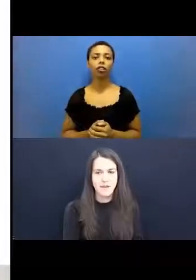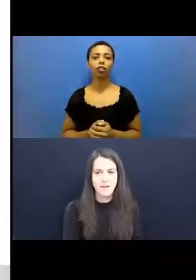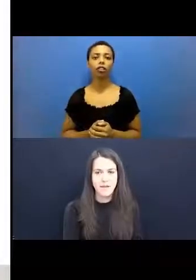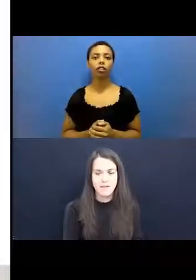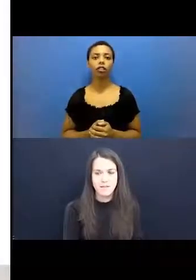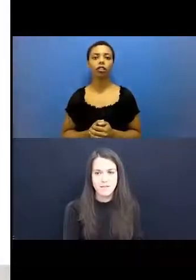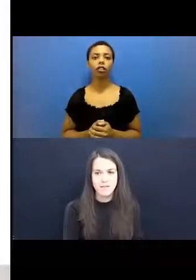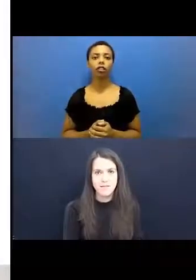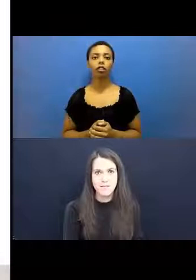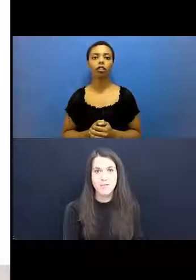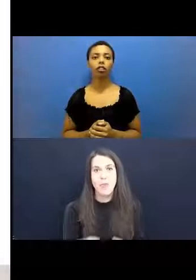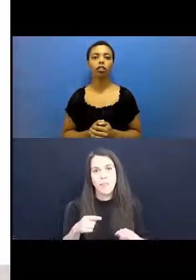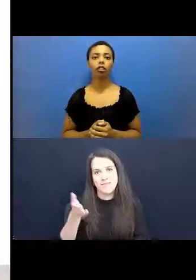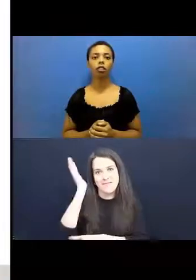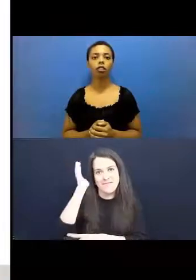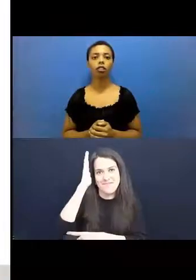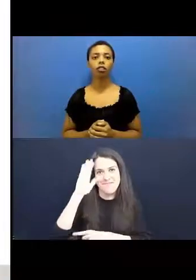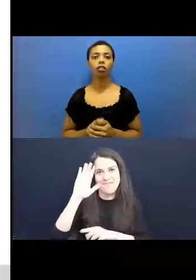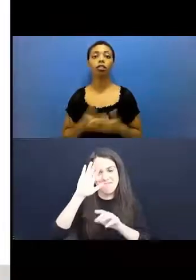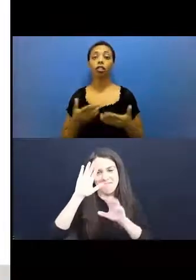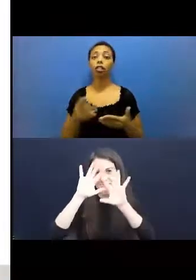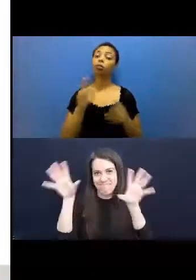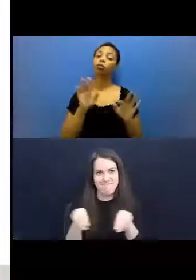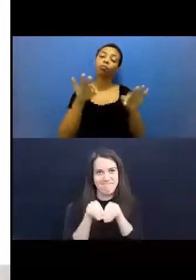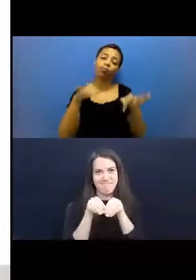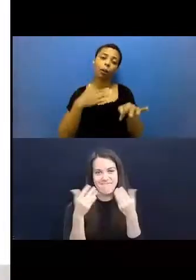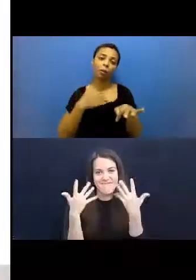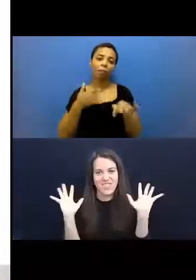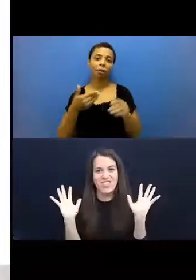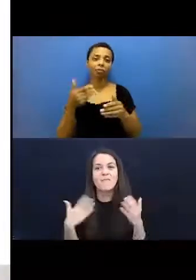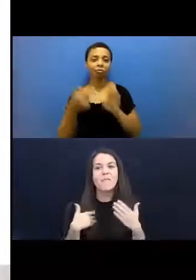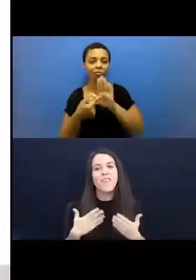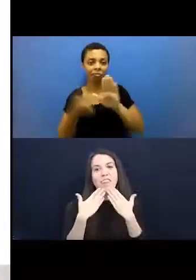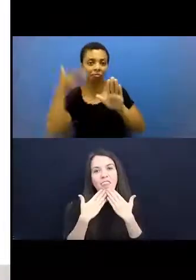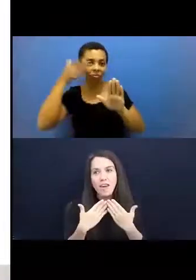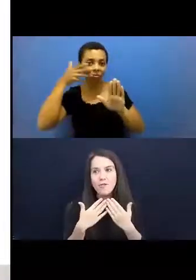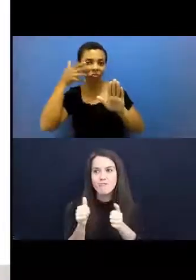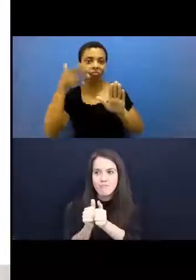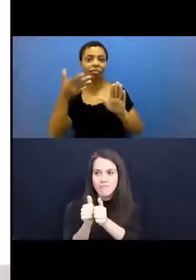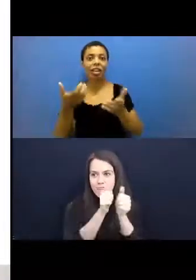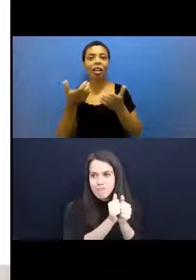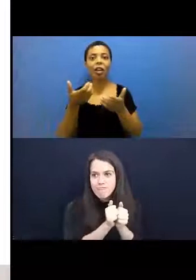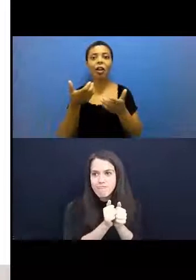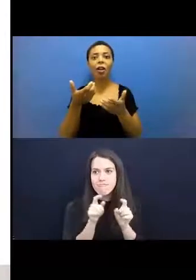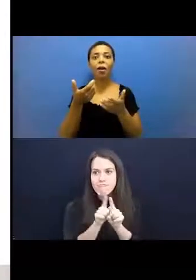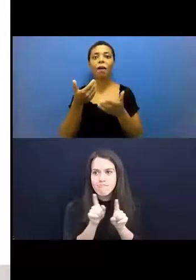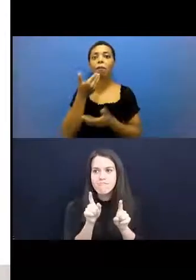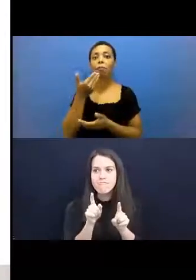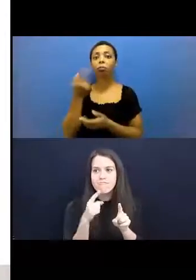So this concludes my presentation. I would like to thank all my colleagues and project partners who